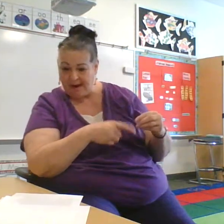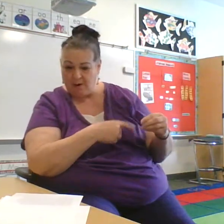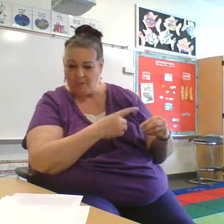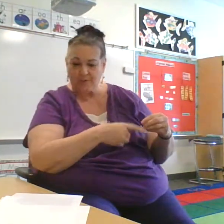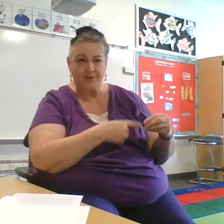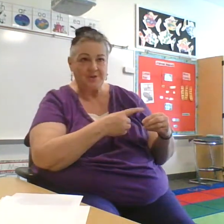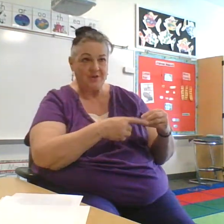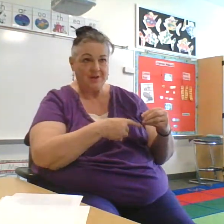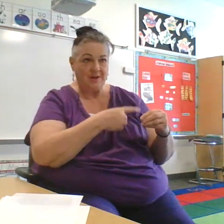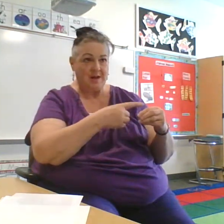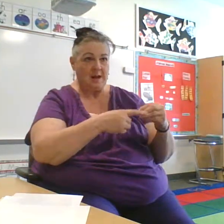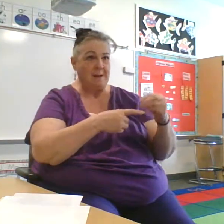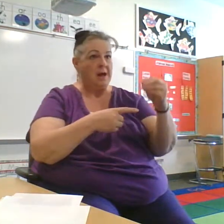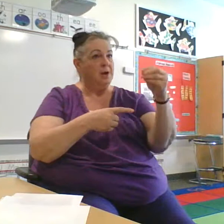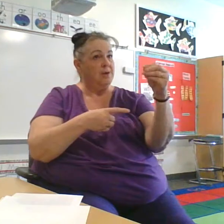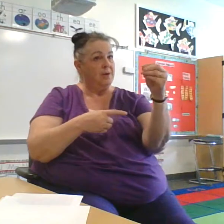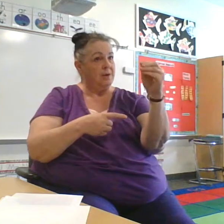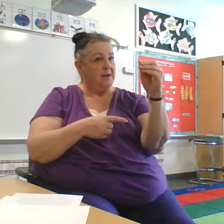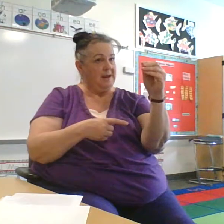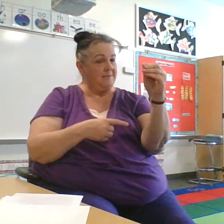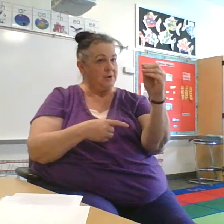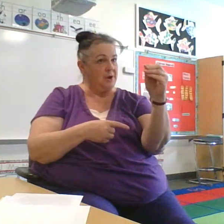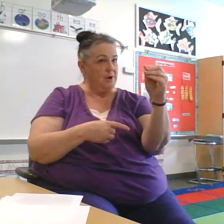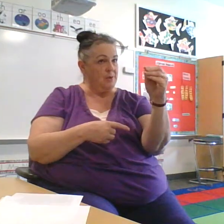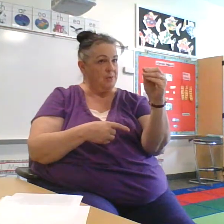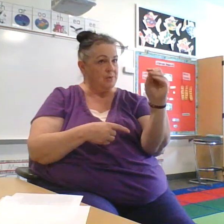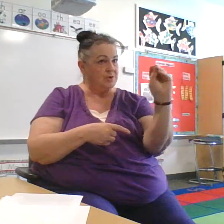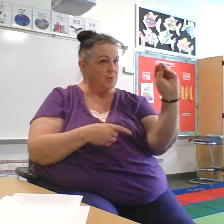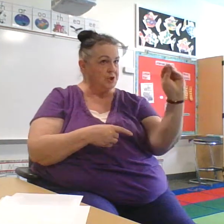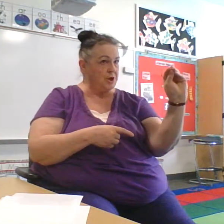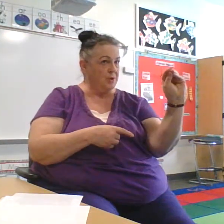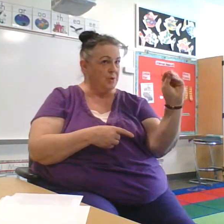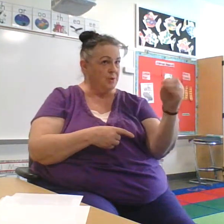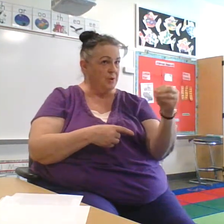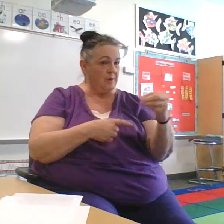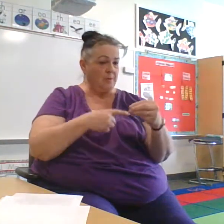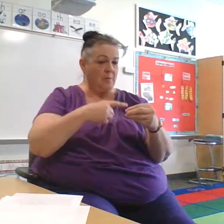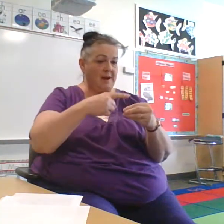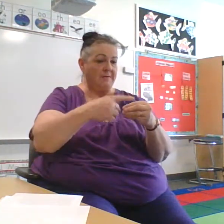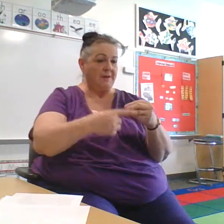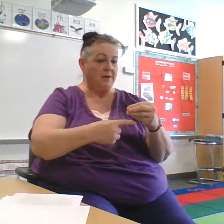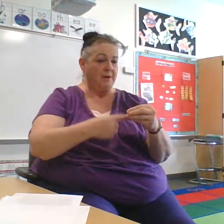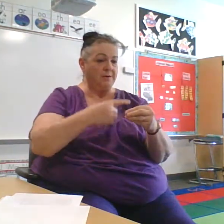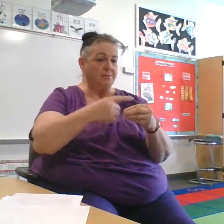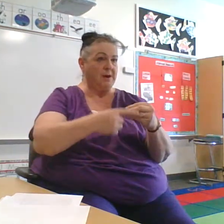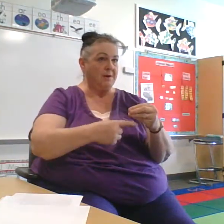about About left O, squished O, right finger goes around and